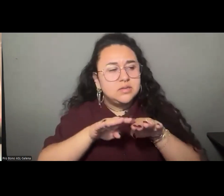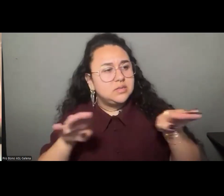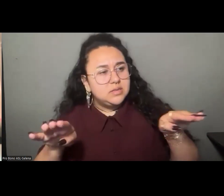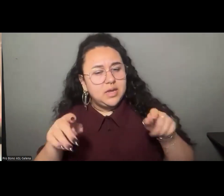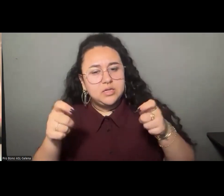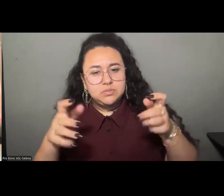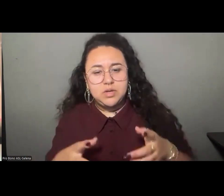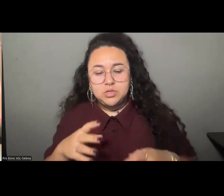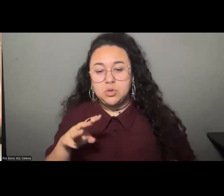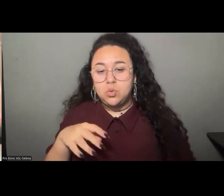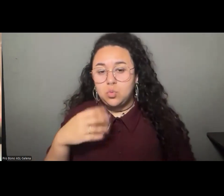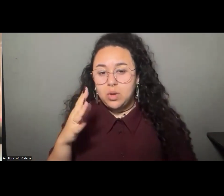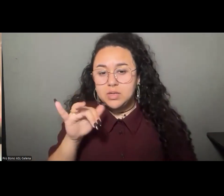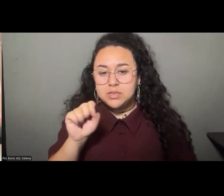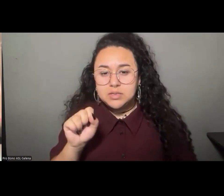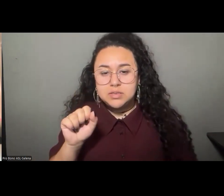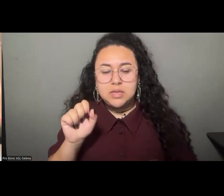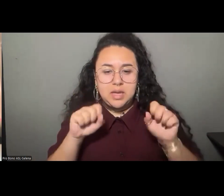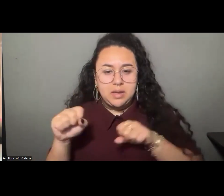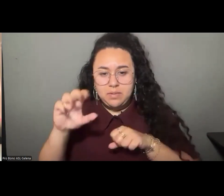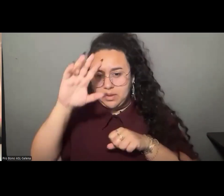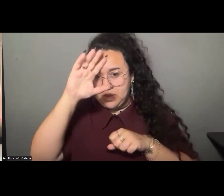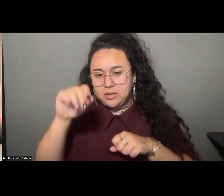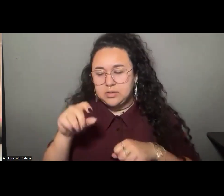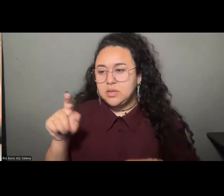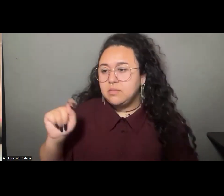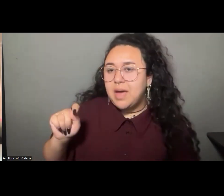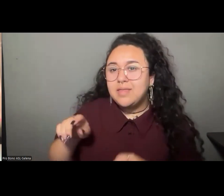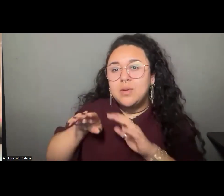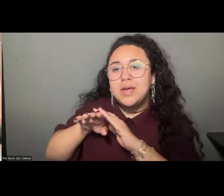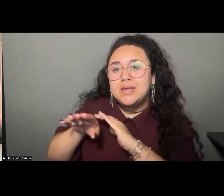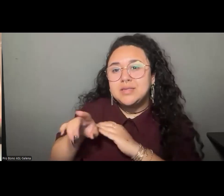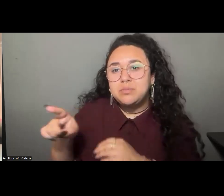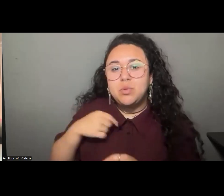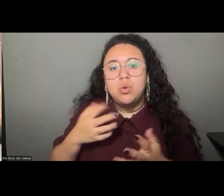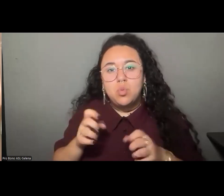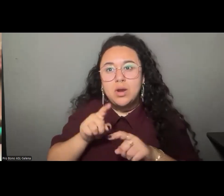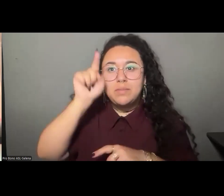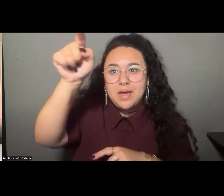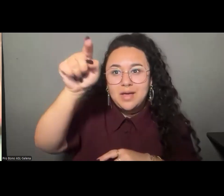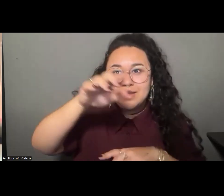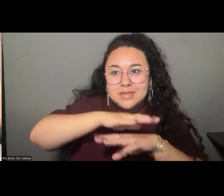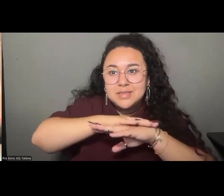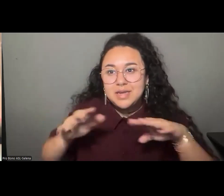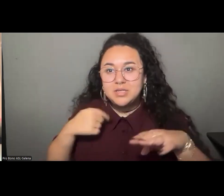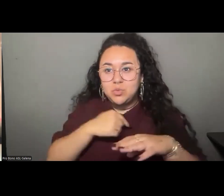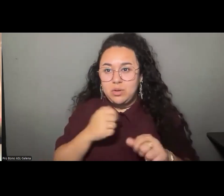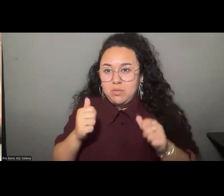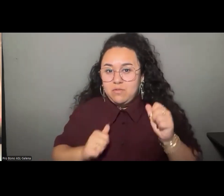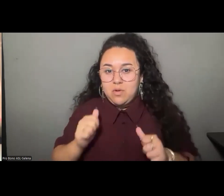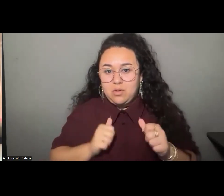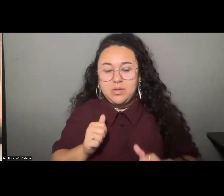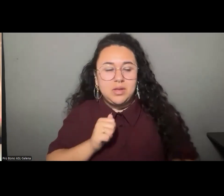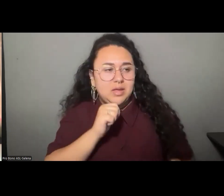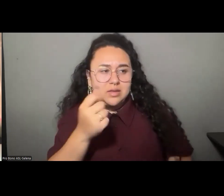white cis-abled guy, keeps being like, well, the bathrooms are accessible. And we're like, no, we want to be on the stage. We're the performers. And he's not